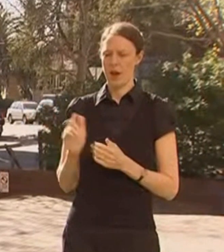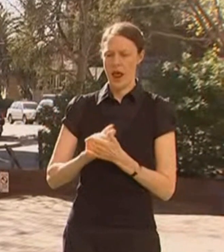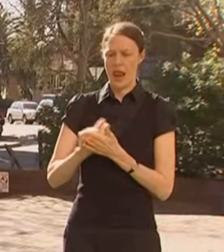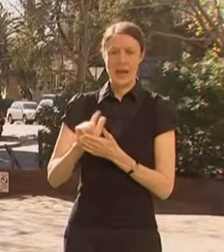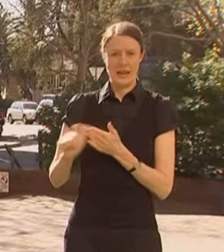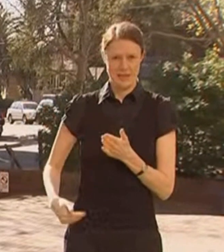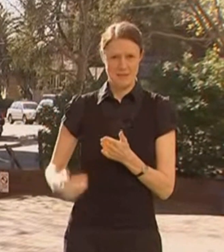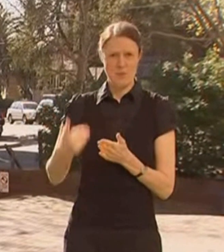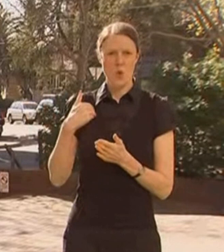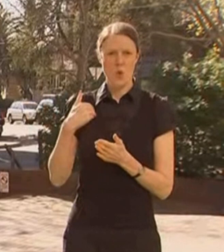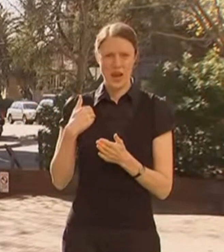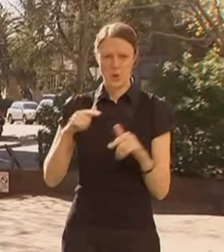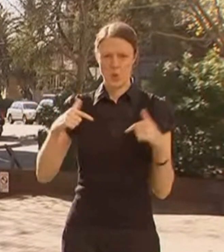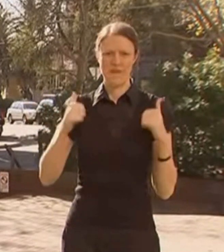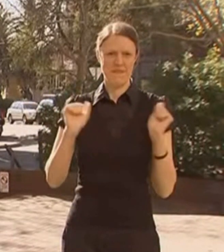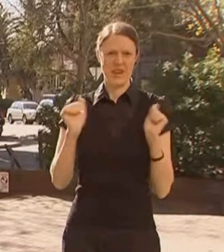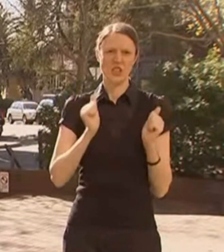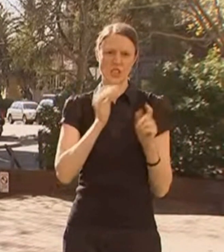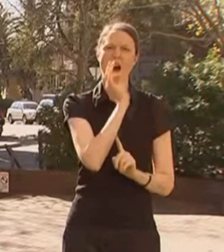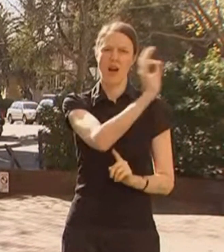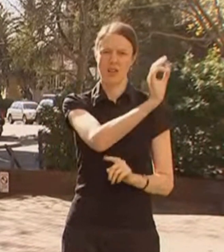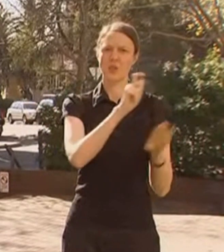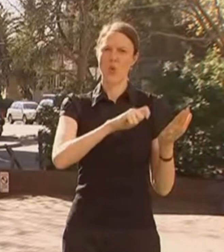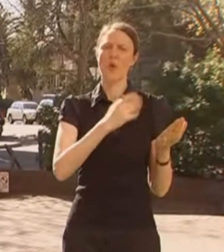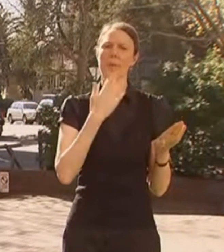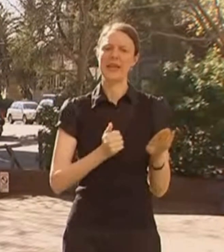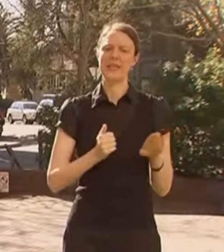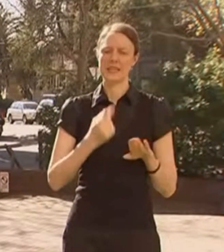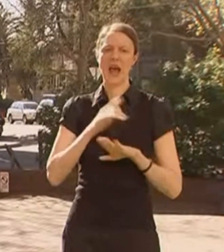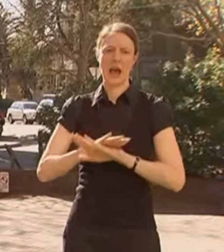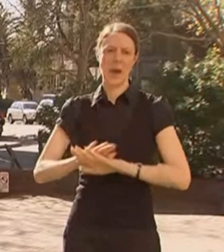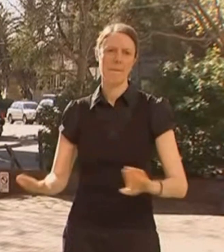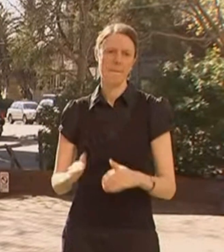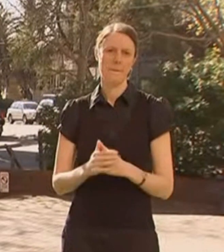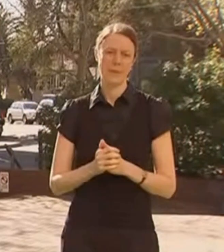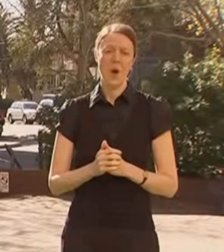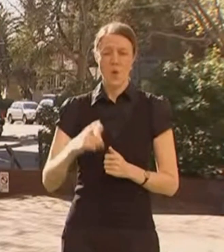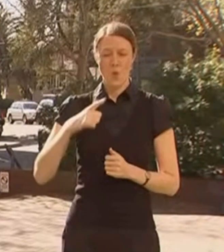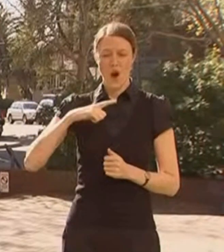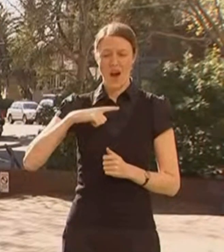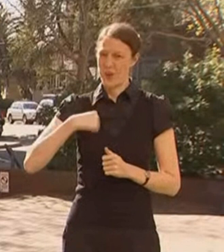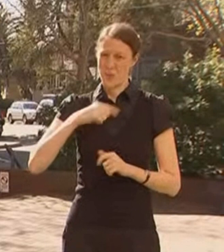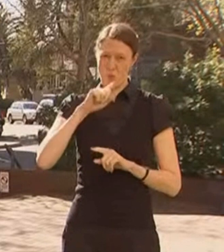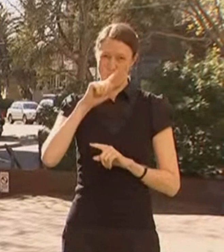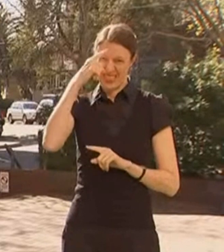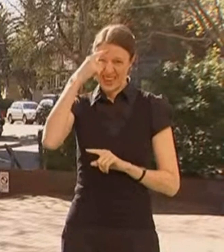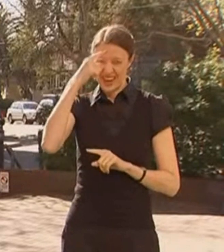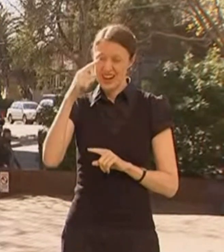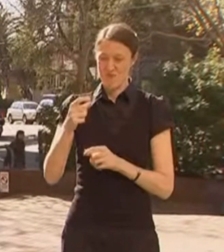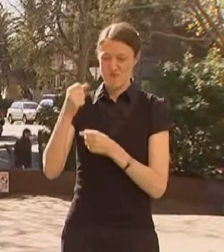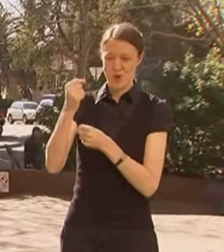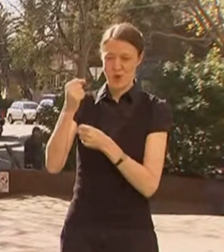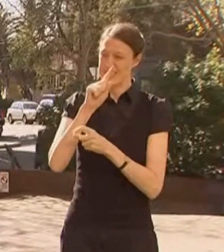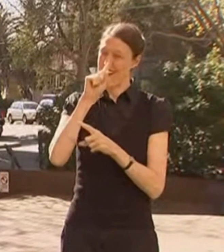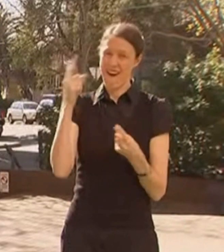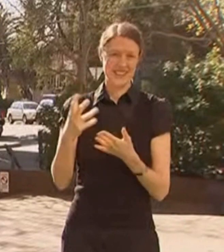cease their wish to protest or for us to take the matter to the Supreme Court. Assistant Commissioner Mick